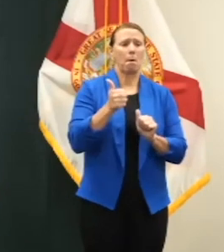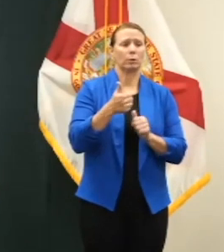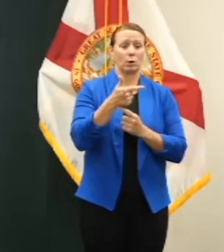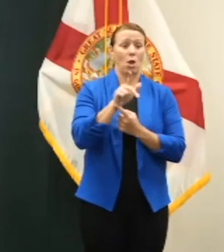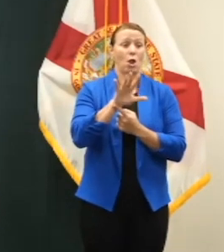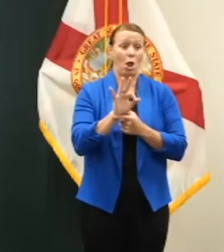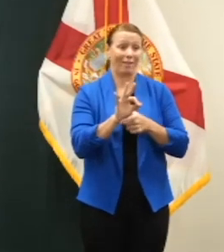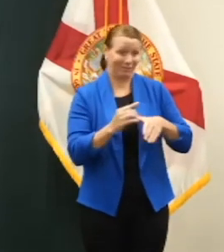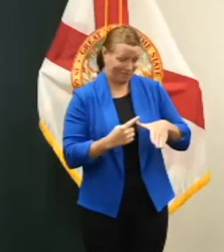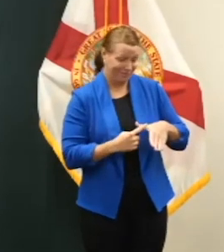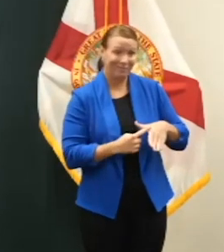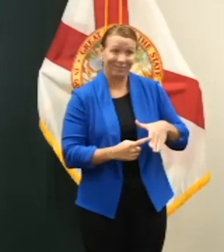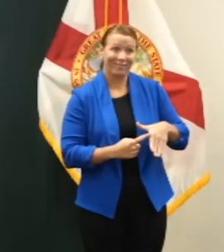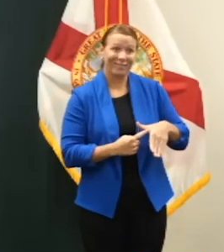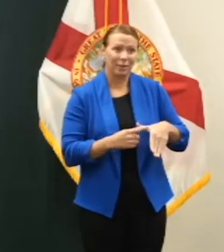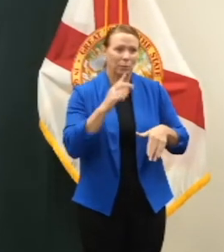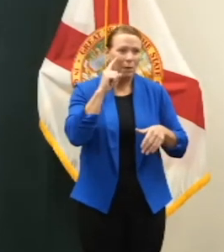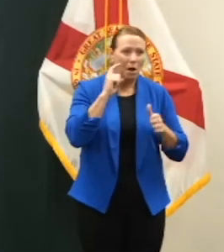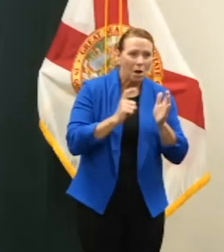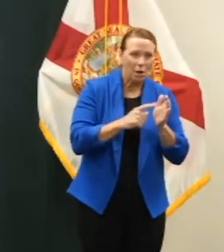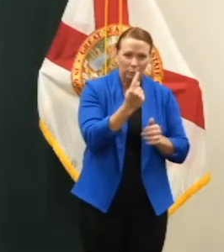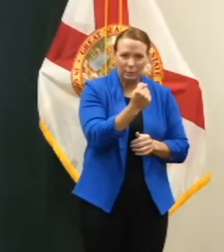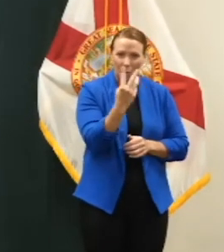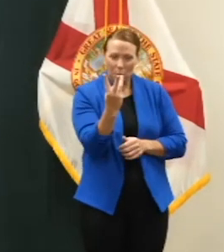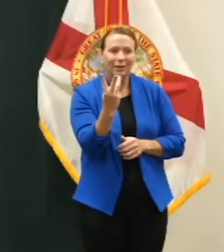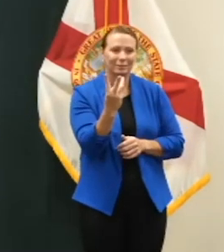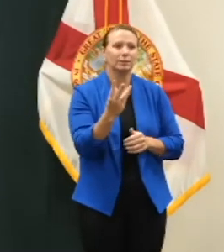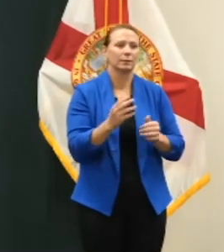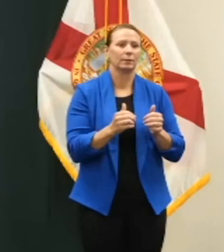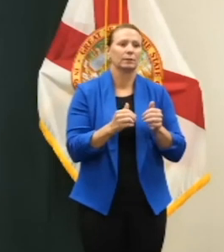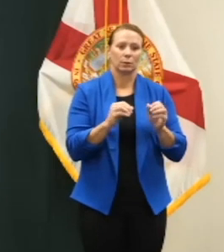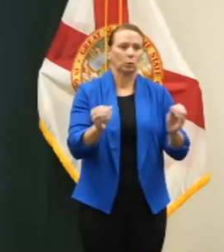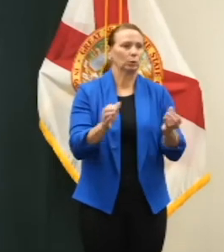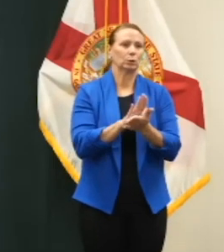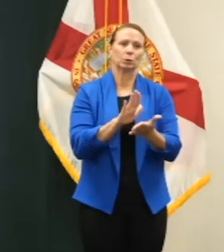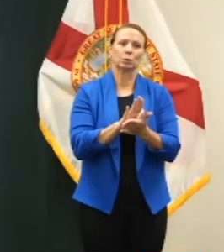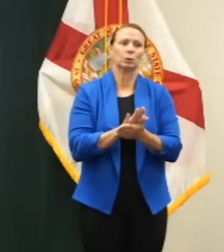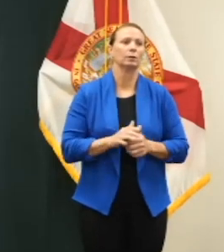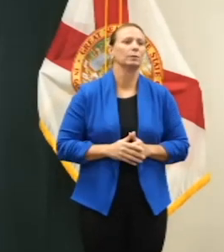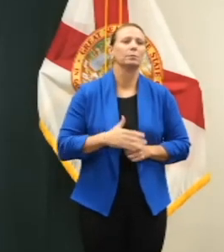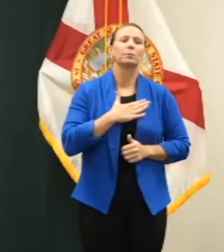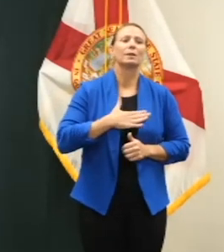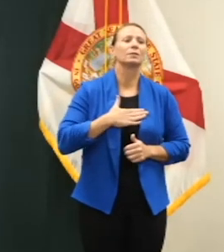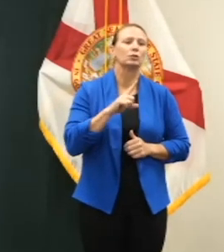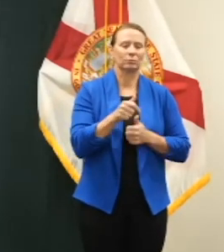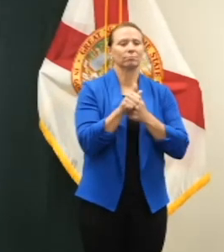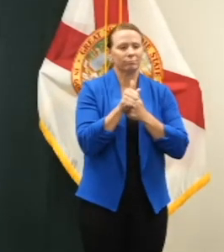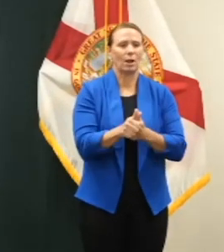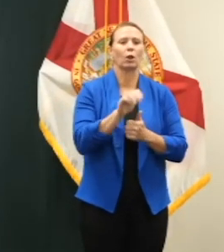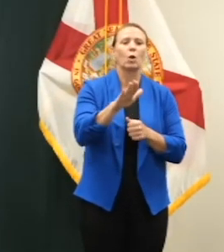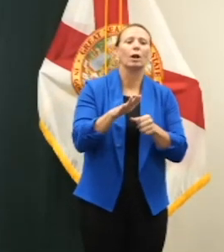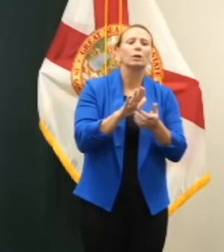see Tuesday and Wednesday will likely be without school, so please just follow through with that. We have